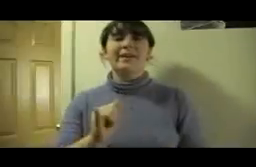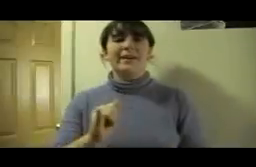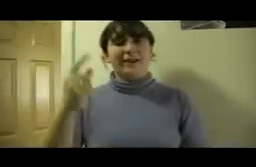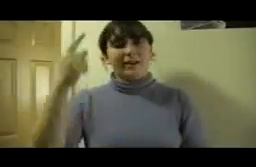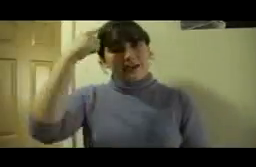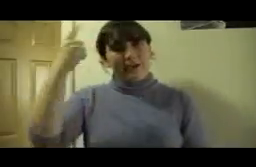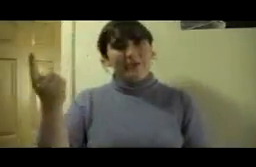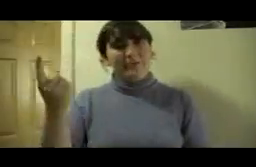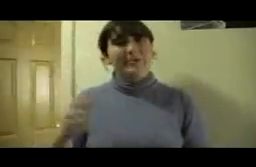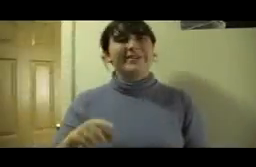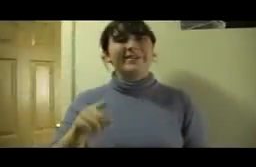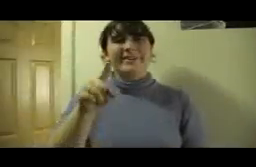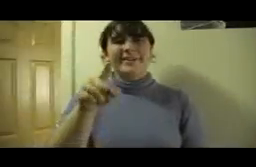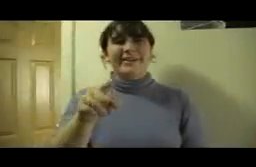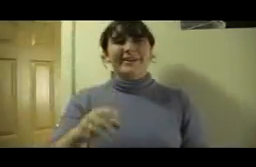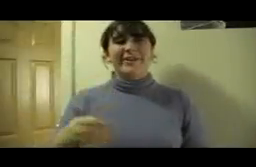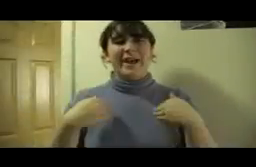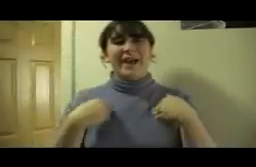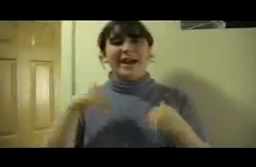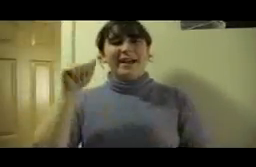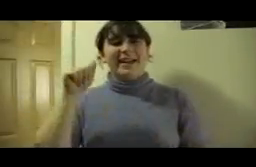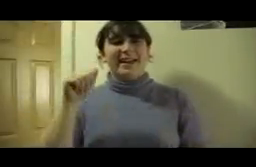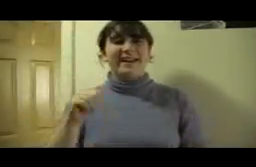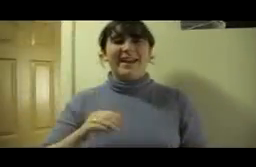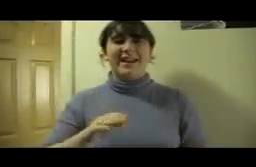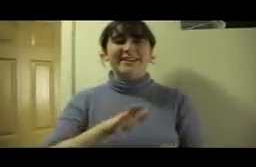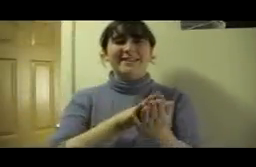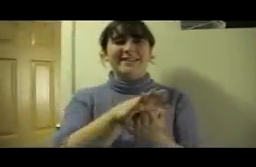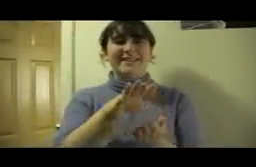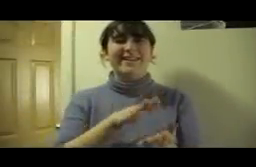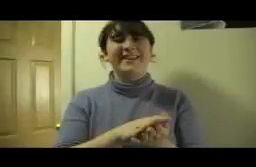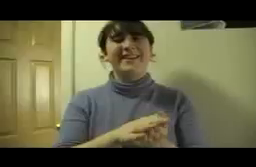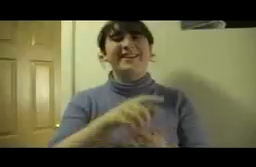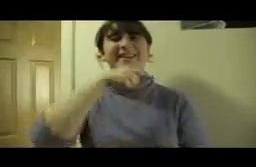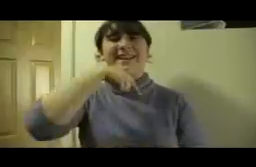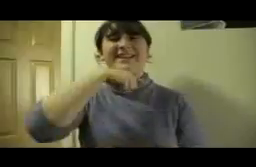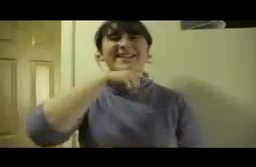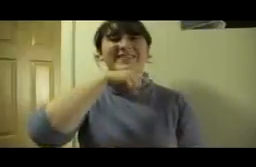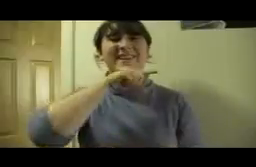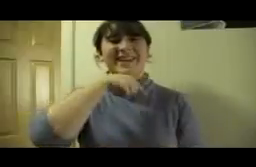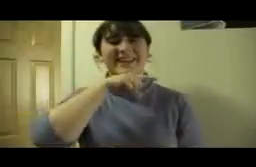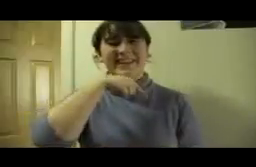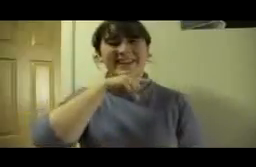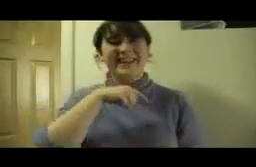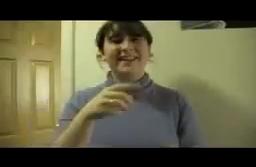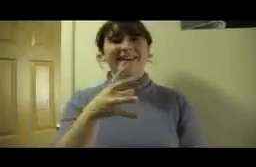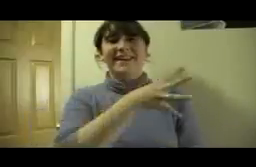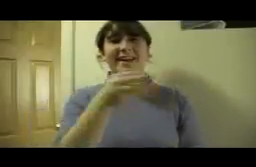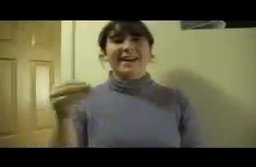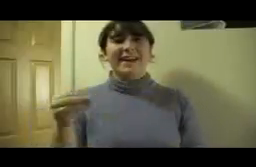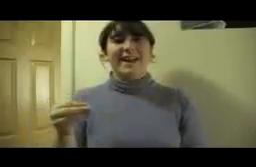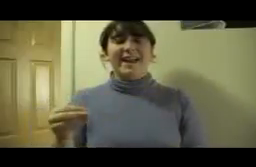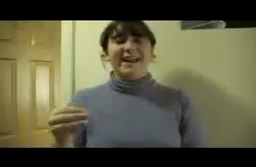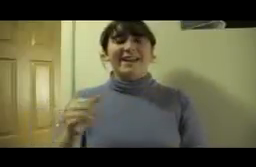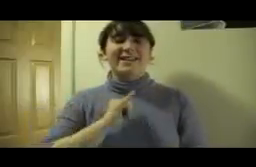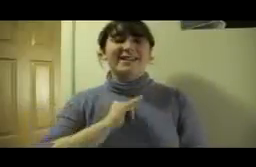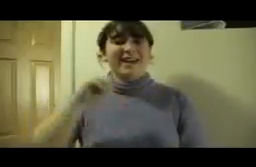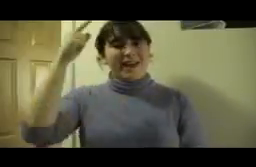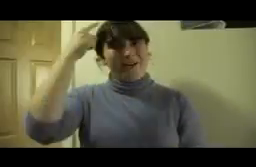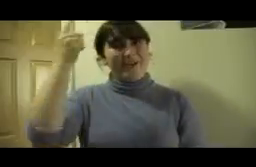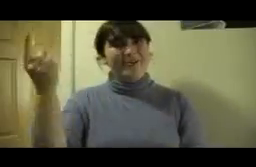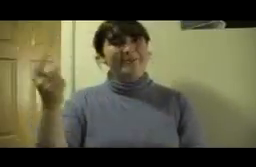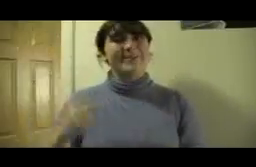I hope you had a nice Thanksgiving and